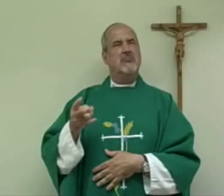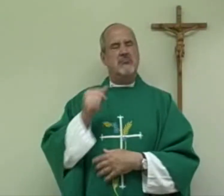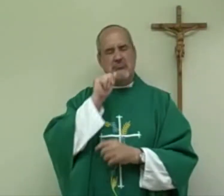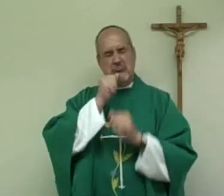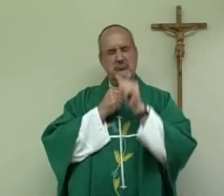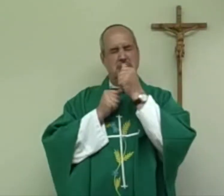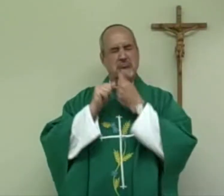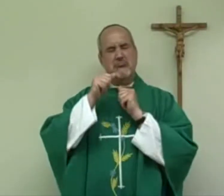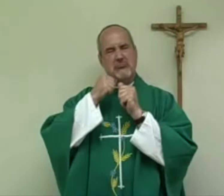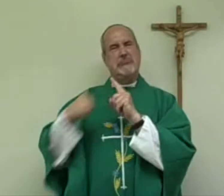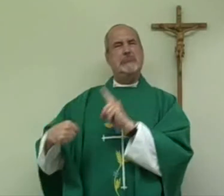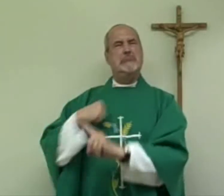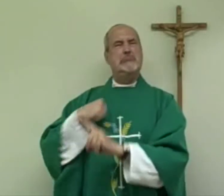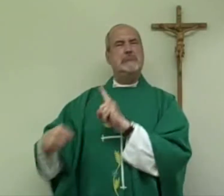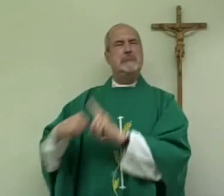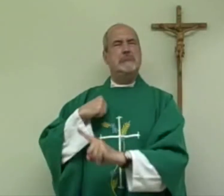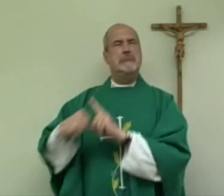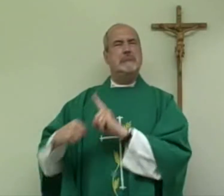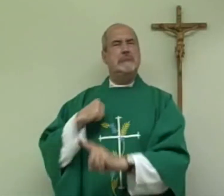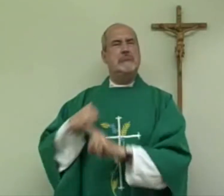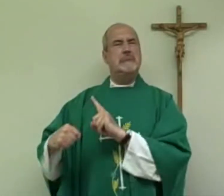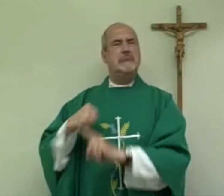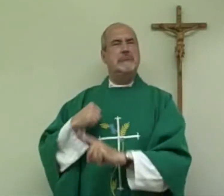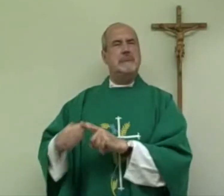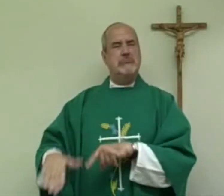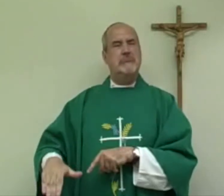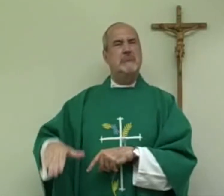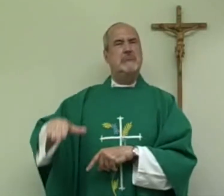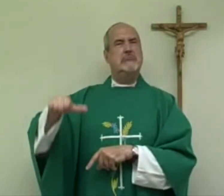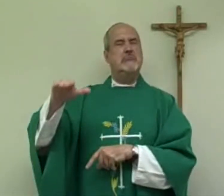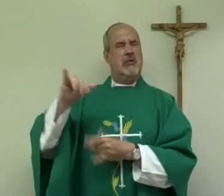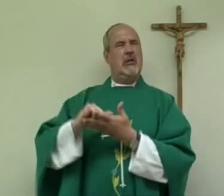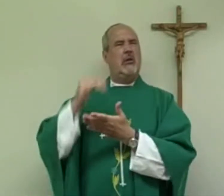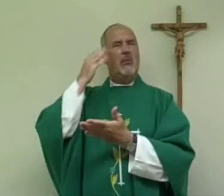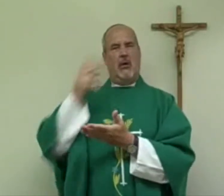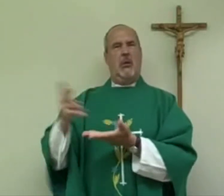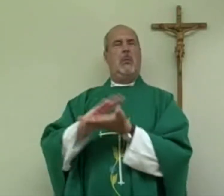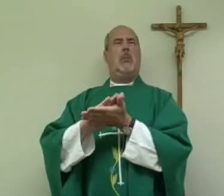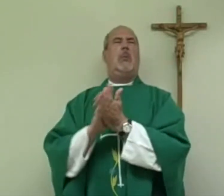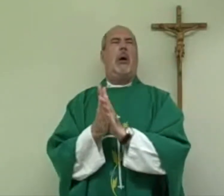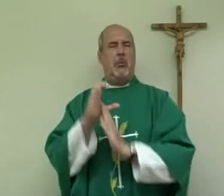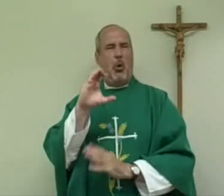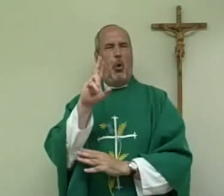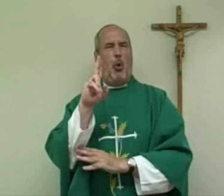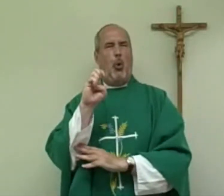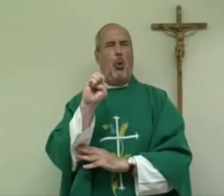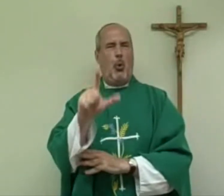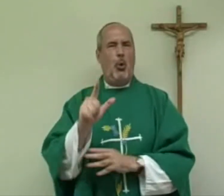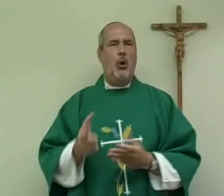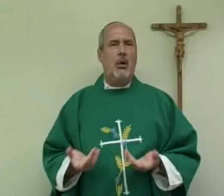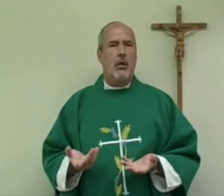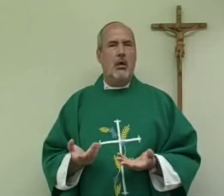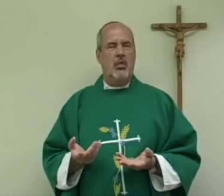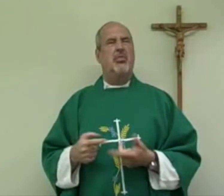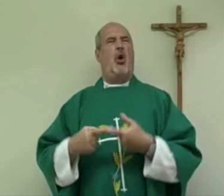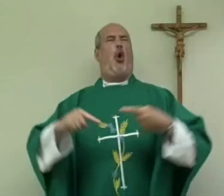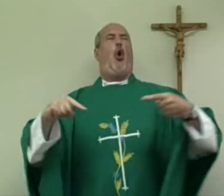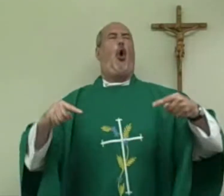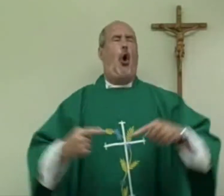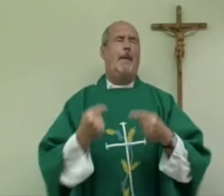when both of them were growing up, they were victims of abuse and not loved. And because of